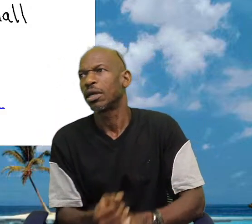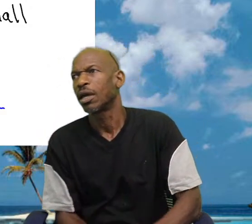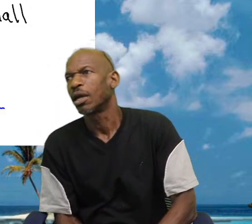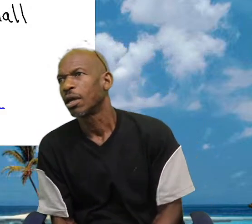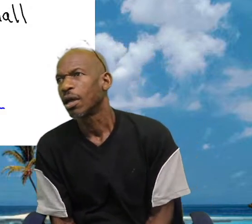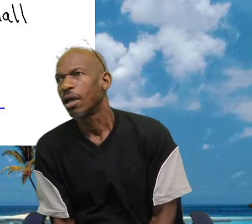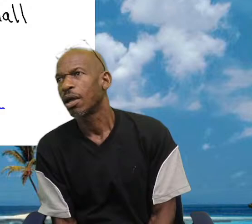Excuse how the...